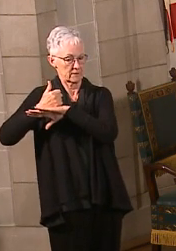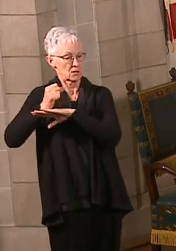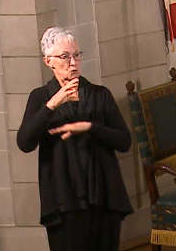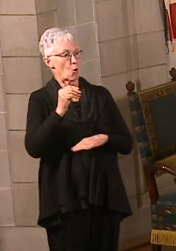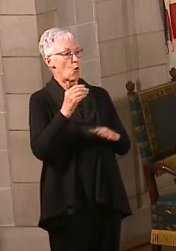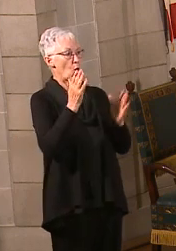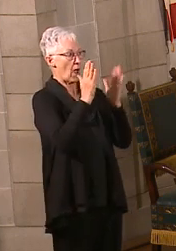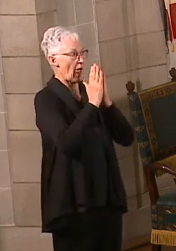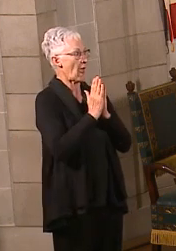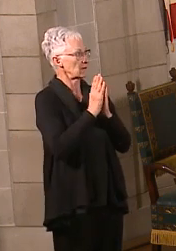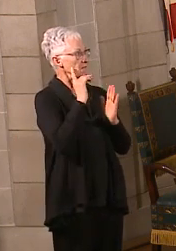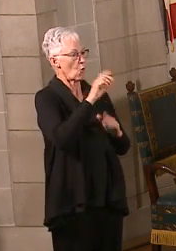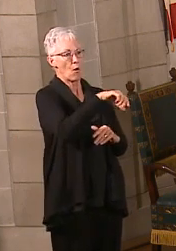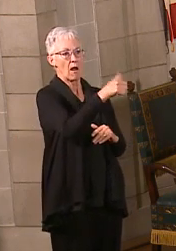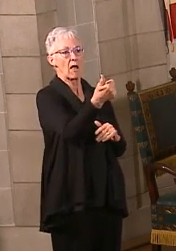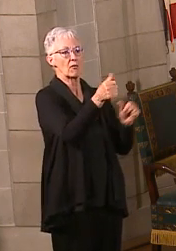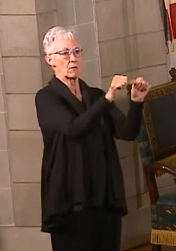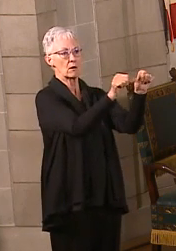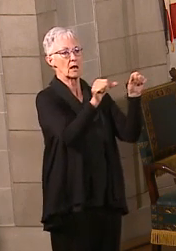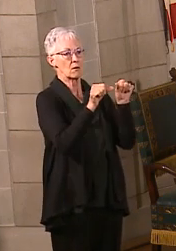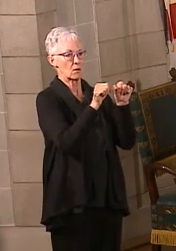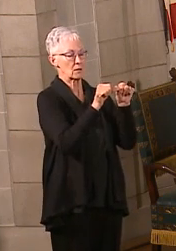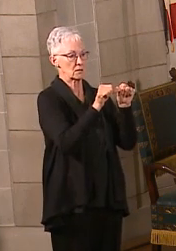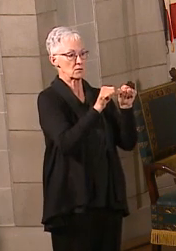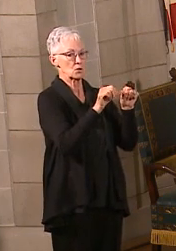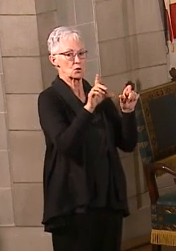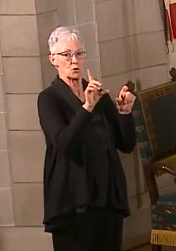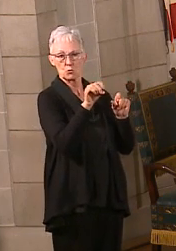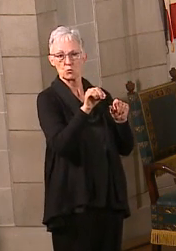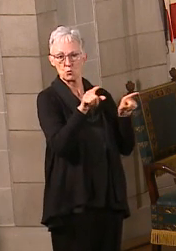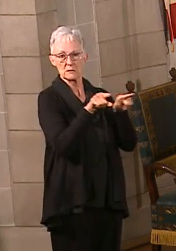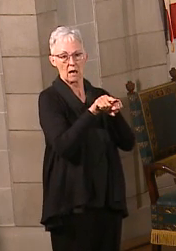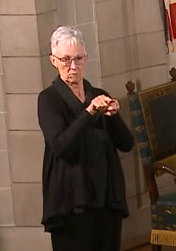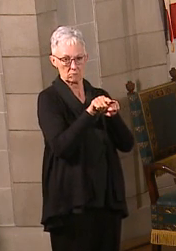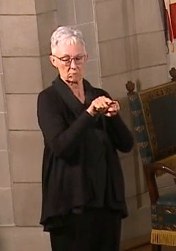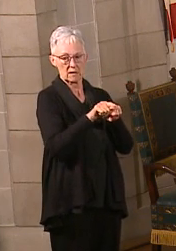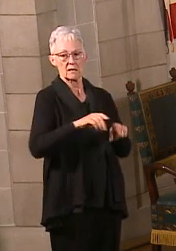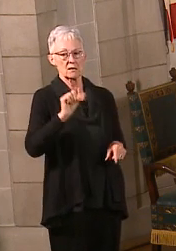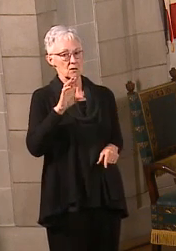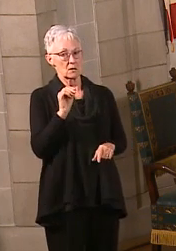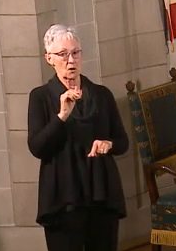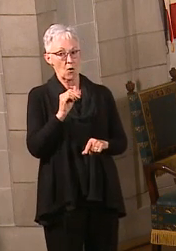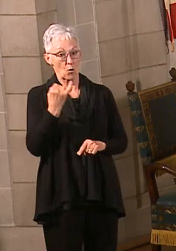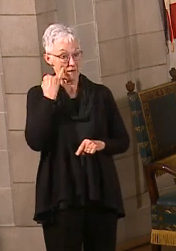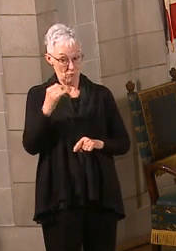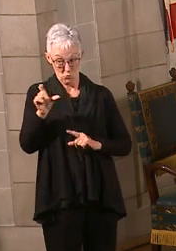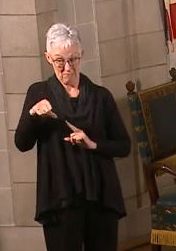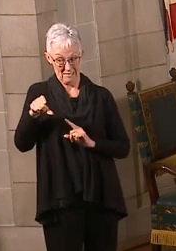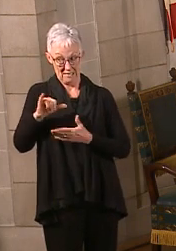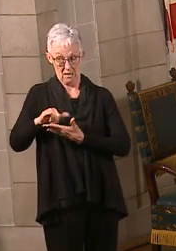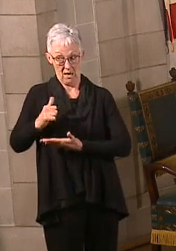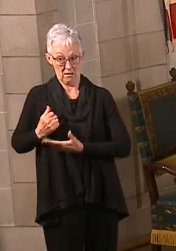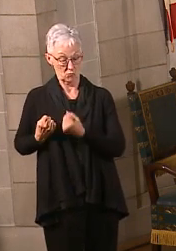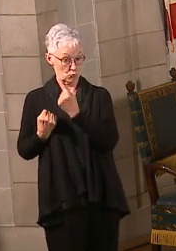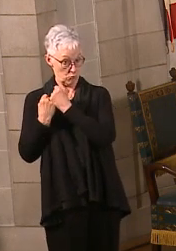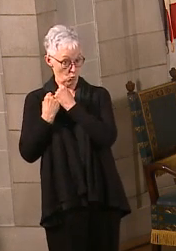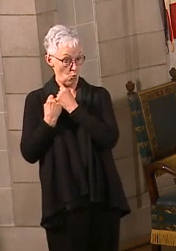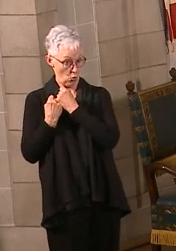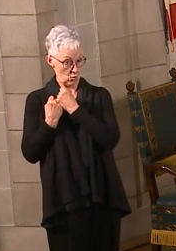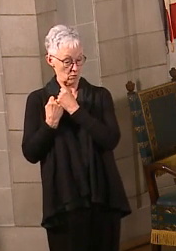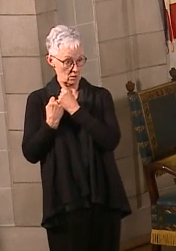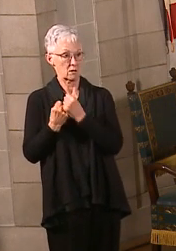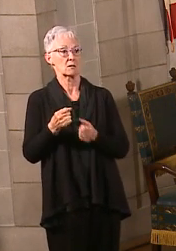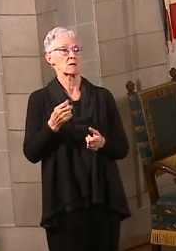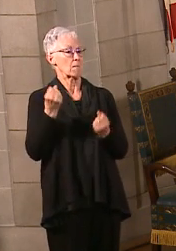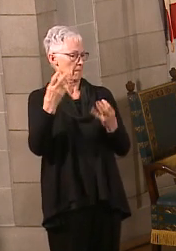for those folks who may need access to this, the first thing we suggest you do is contact your employer. Many employers have this program in place. Many hospitals